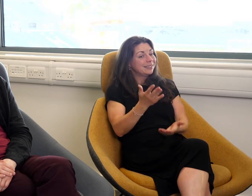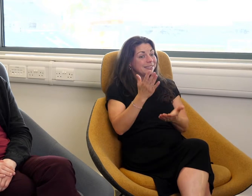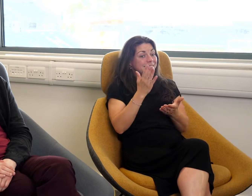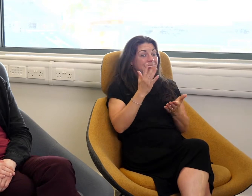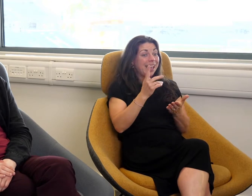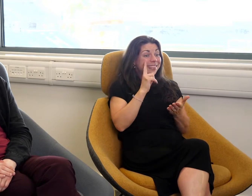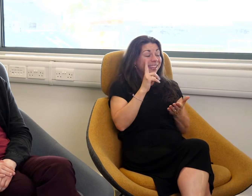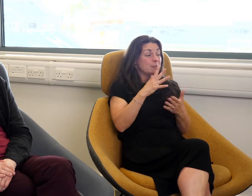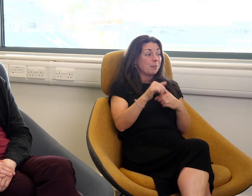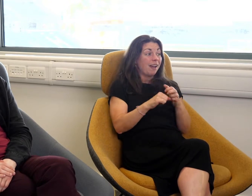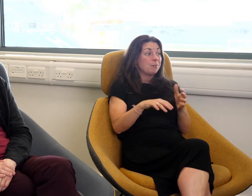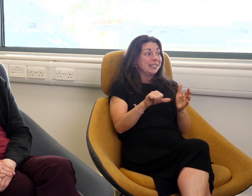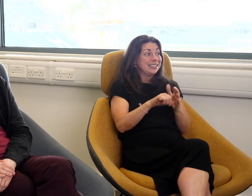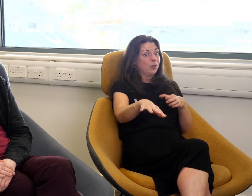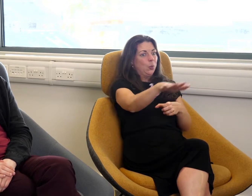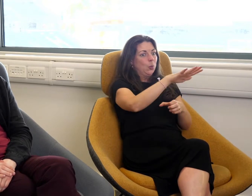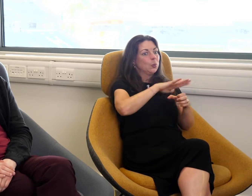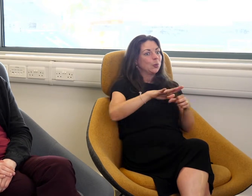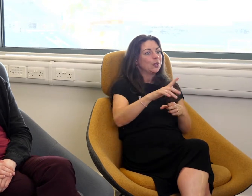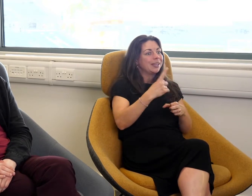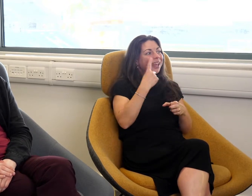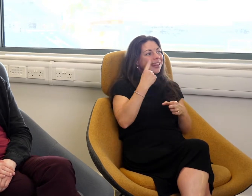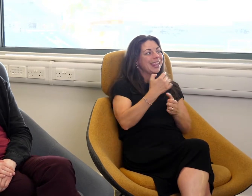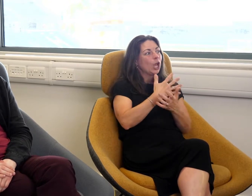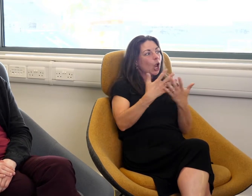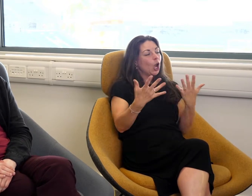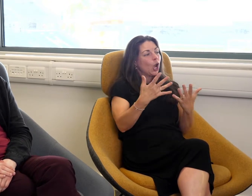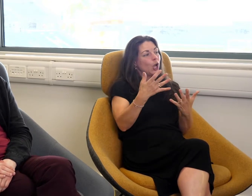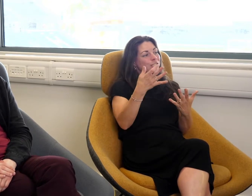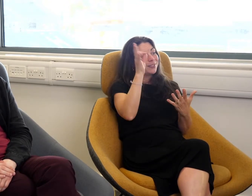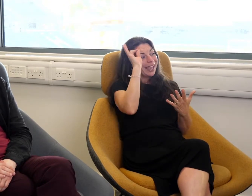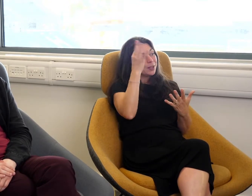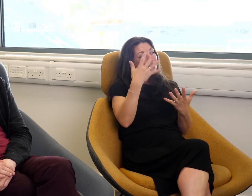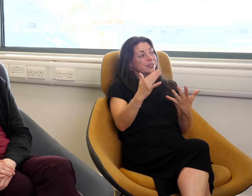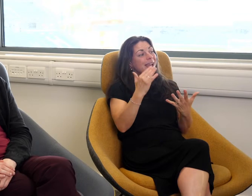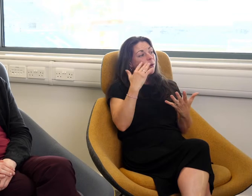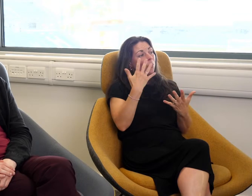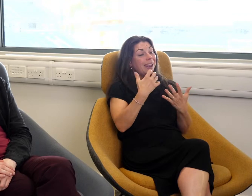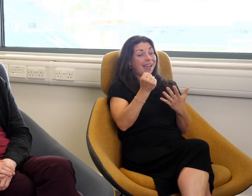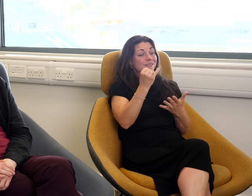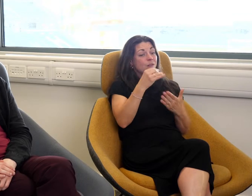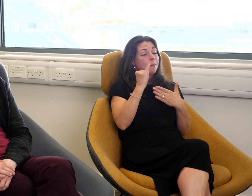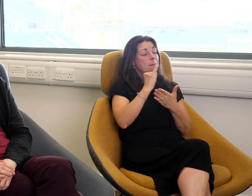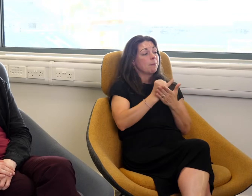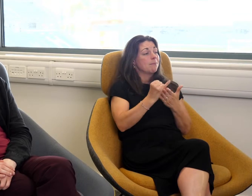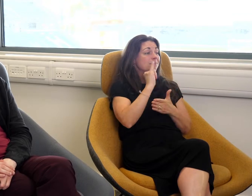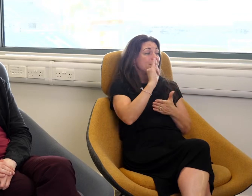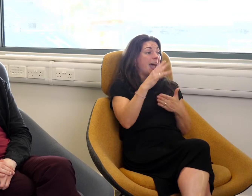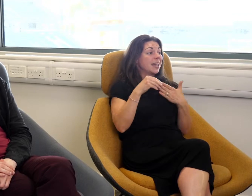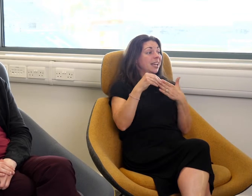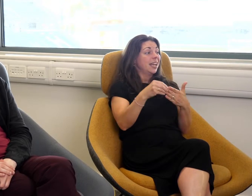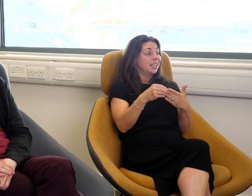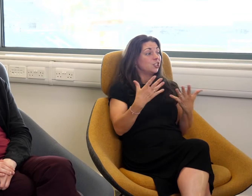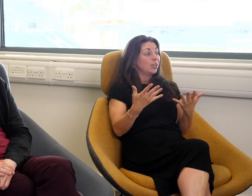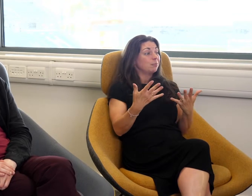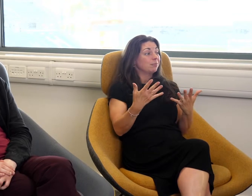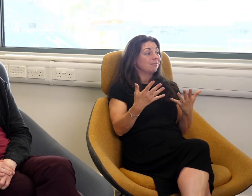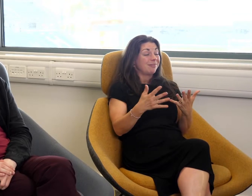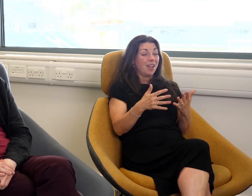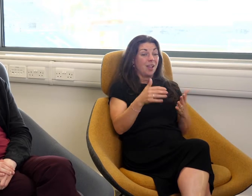of councils having quite bad leadership as a result of that, which we've started to see coming through in the news, and I think there'll be